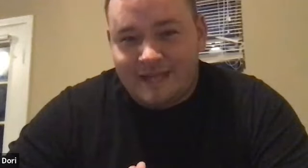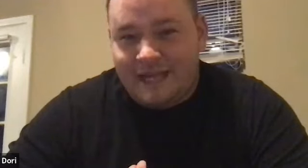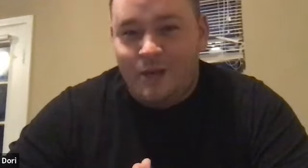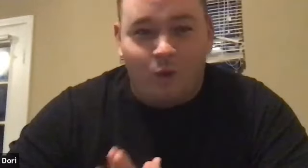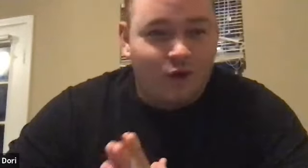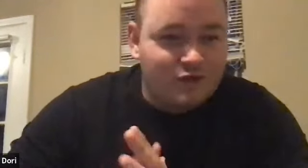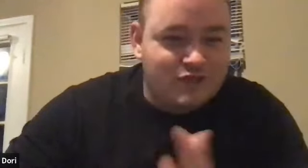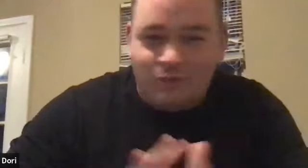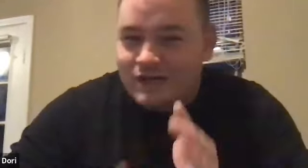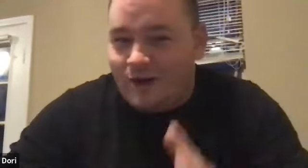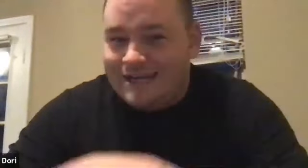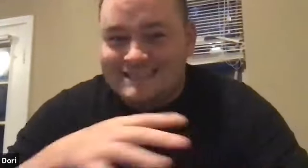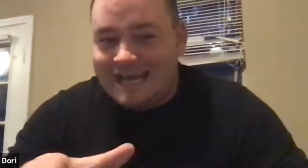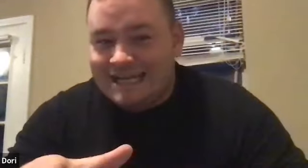Any words y'all want to know how to sign?